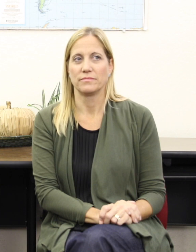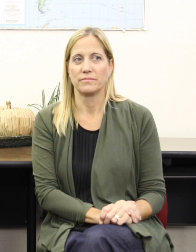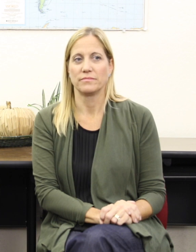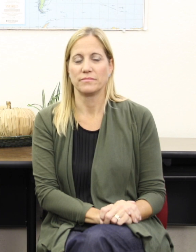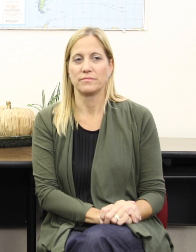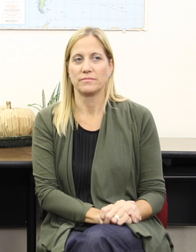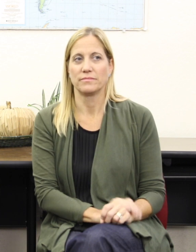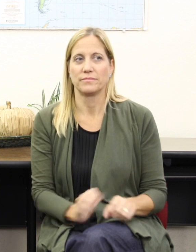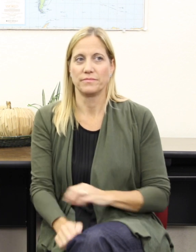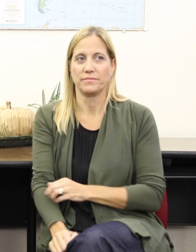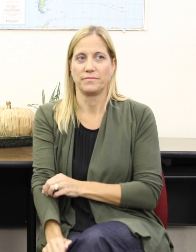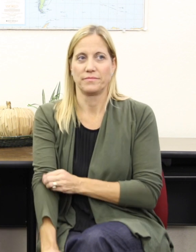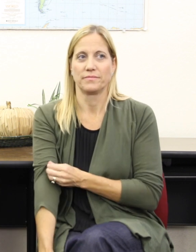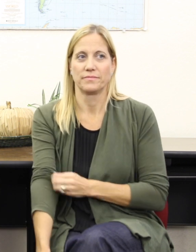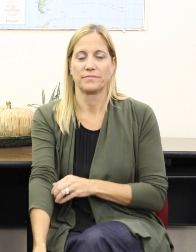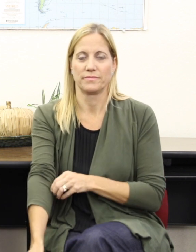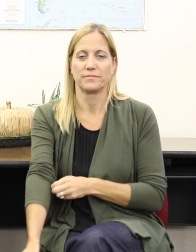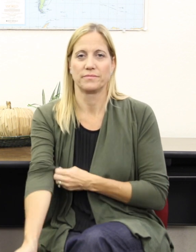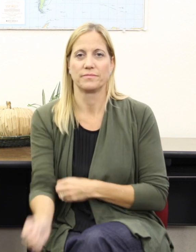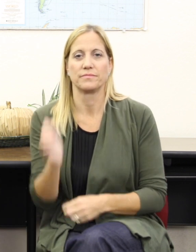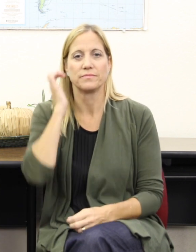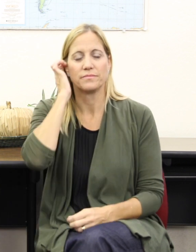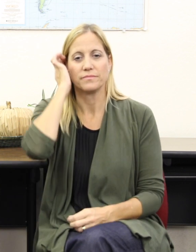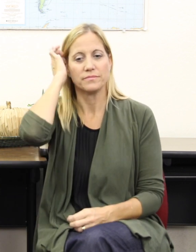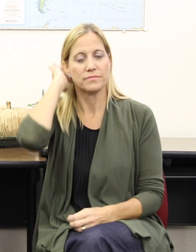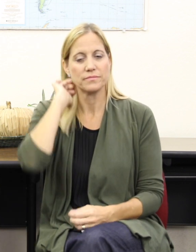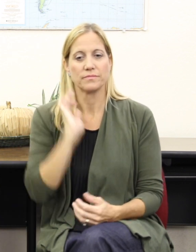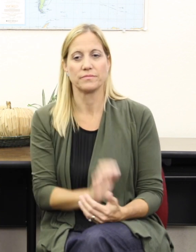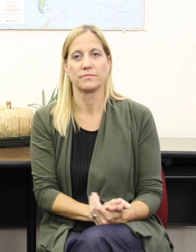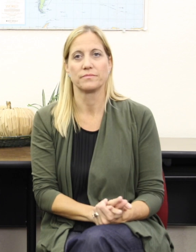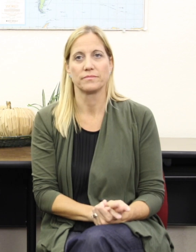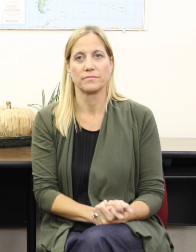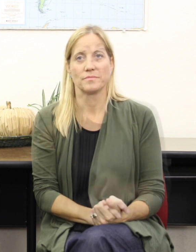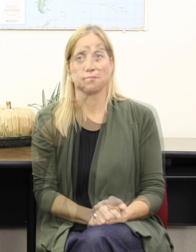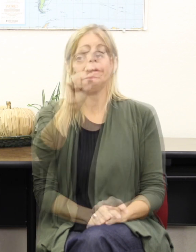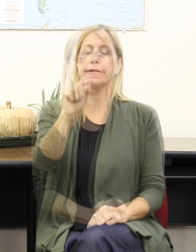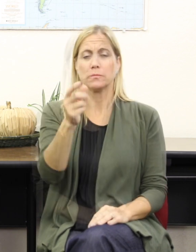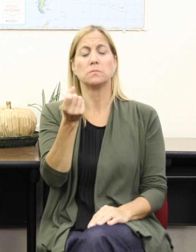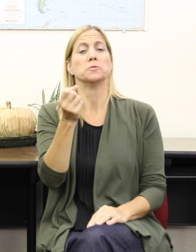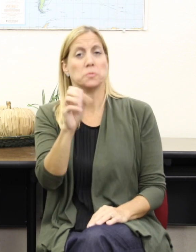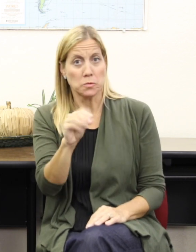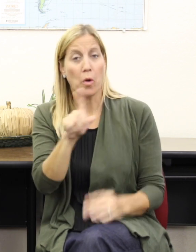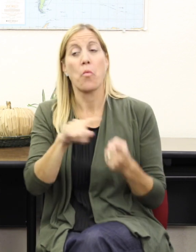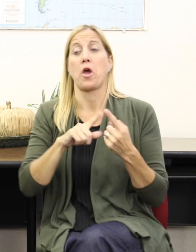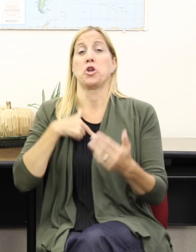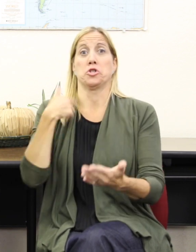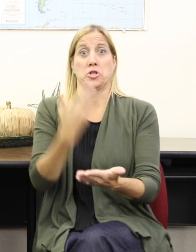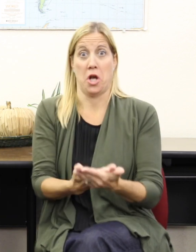Michael would have to be watching the interpreter to know 100% what the teacher So when I got there, I